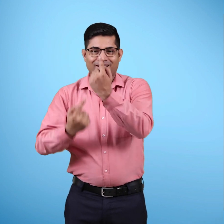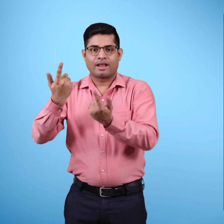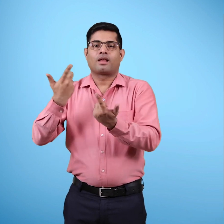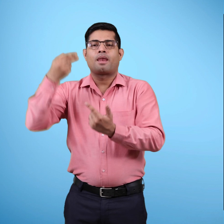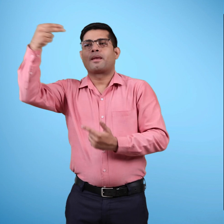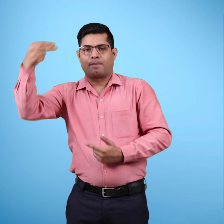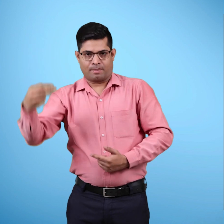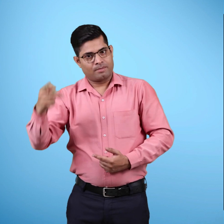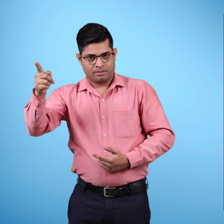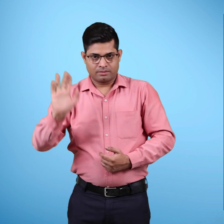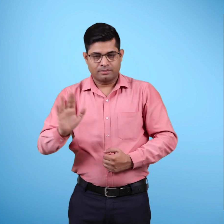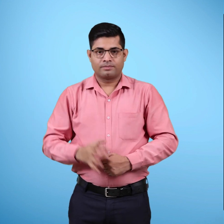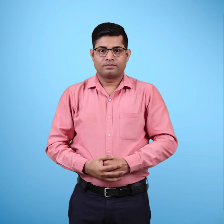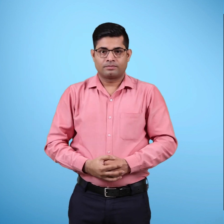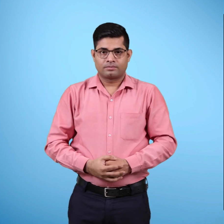name of plant,